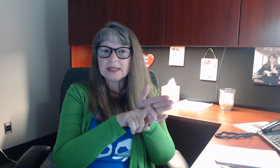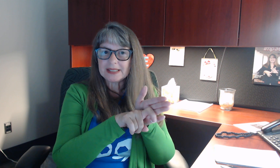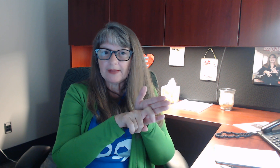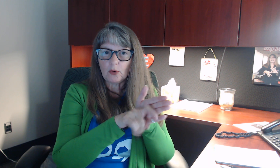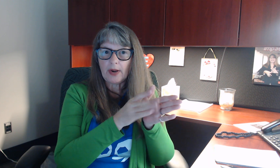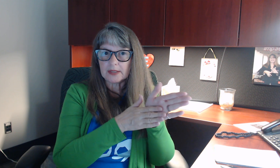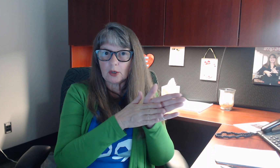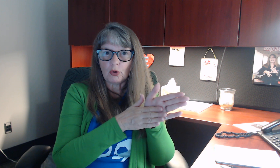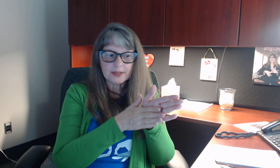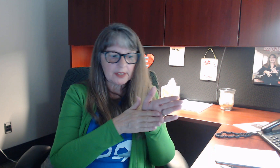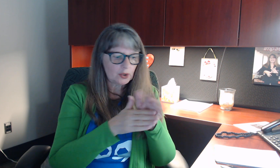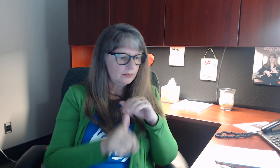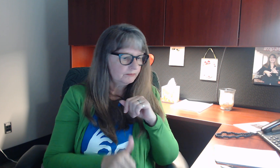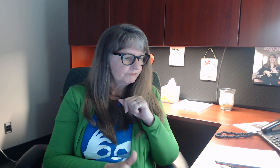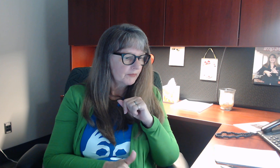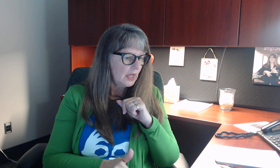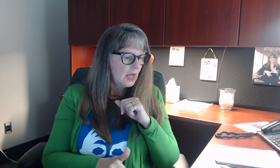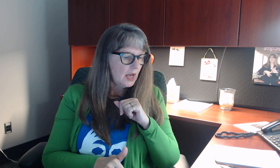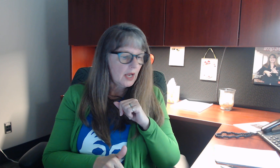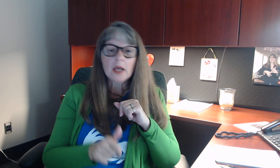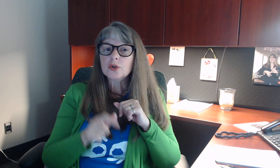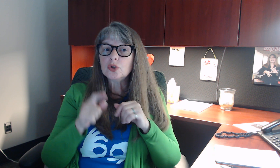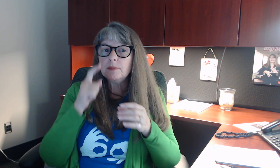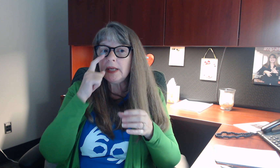the ground. It's like a cross section. To be